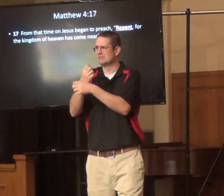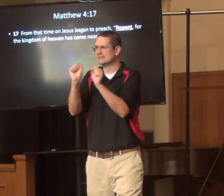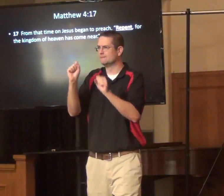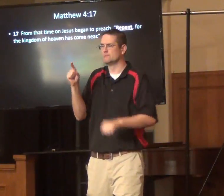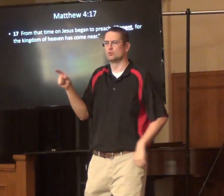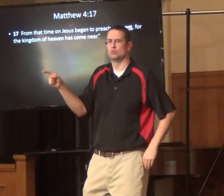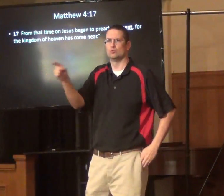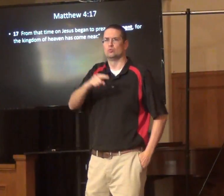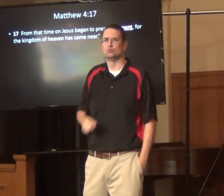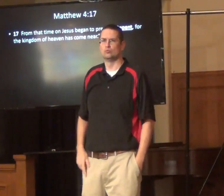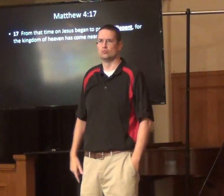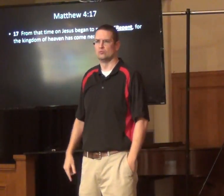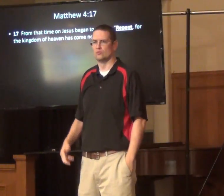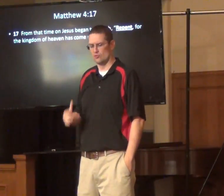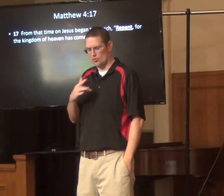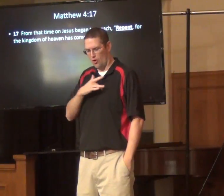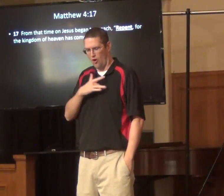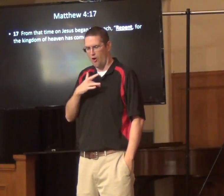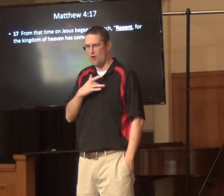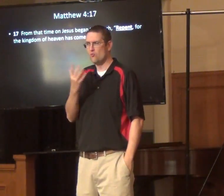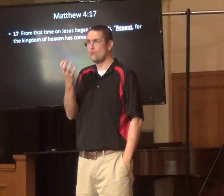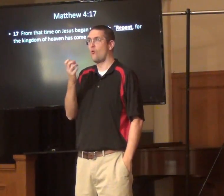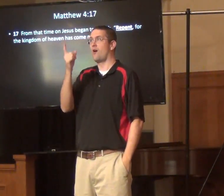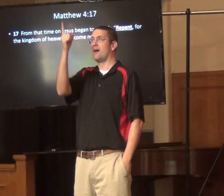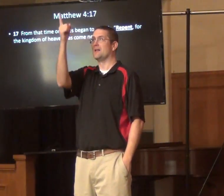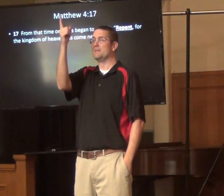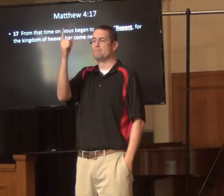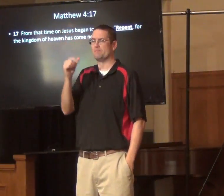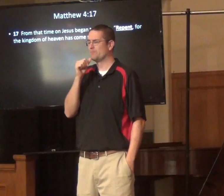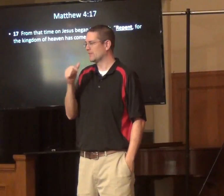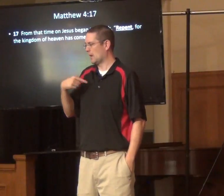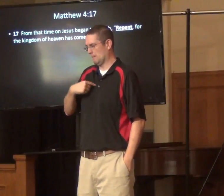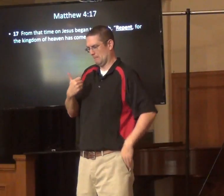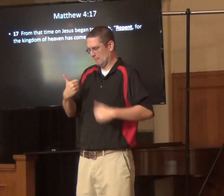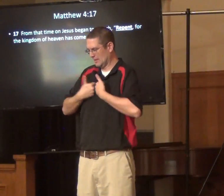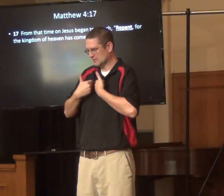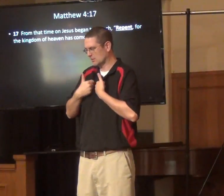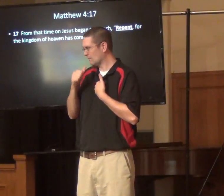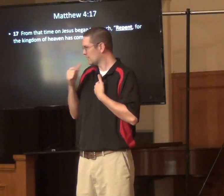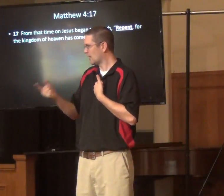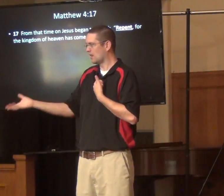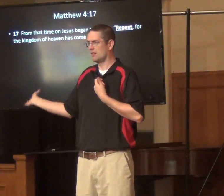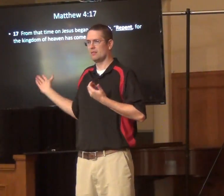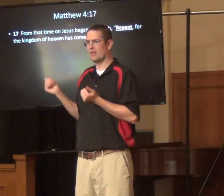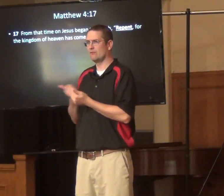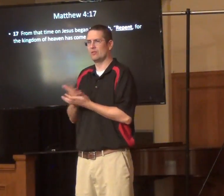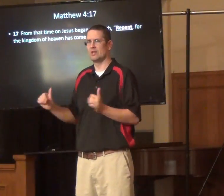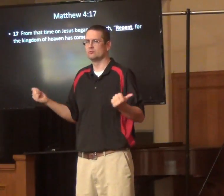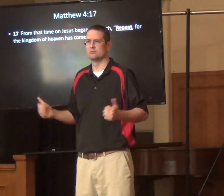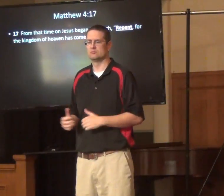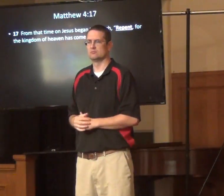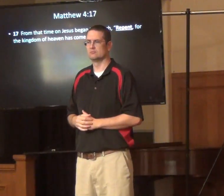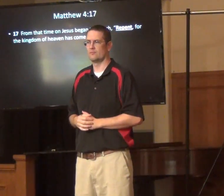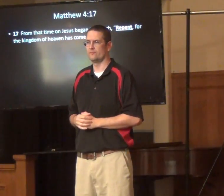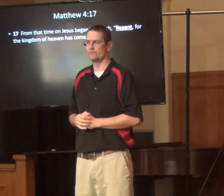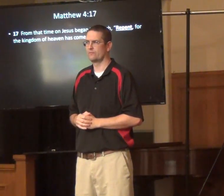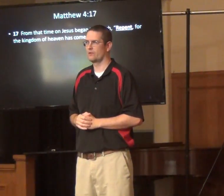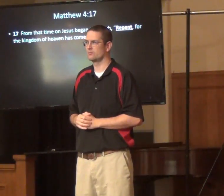that's it. That word will save you. Your heart wants Him, not myself, not anything